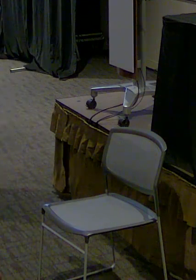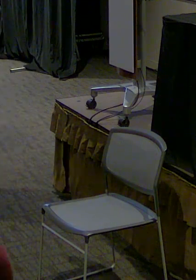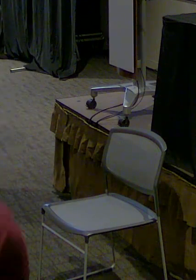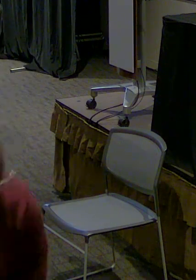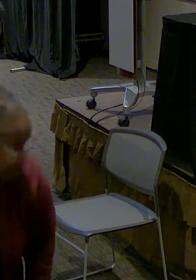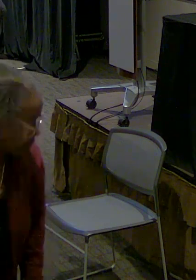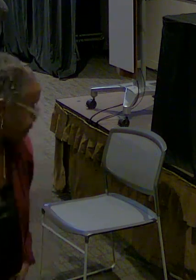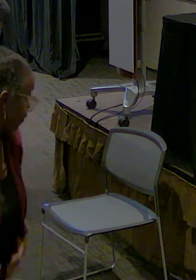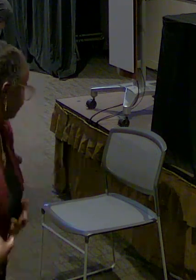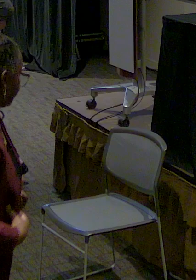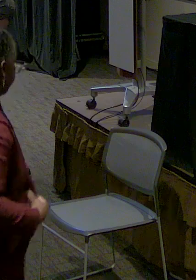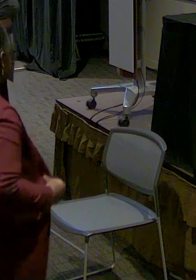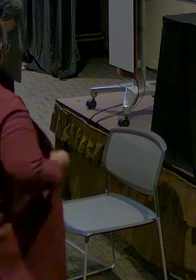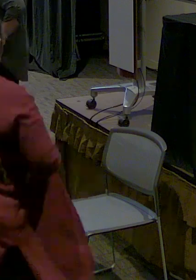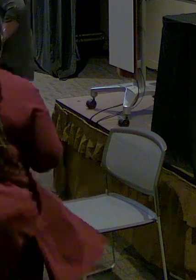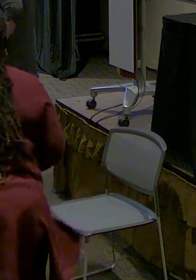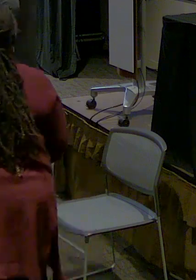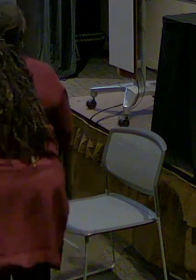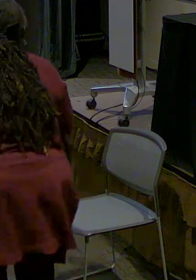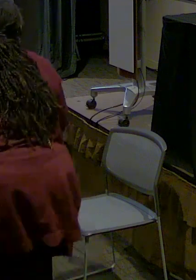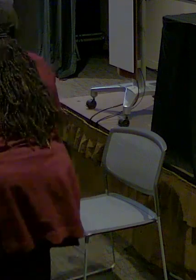Shannon? We're working.